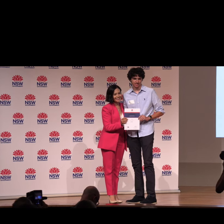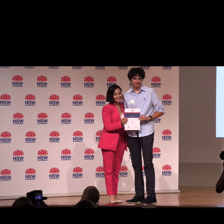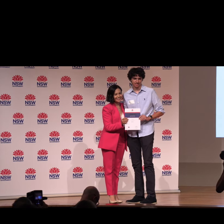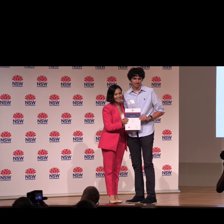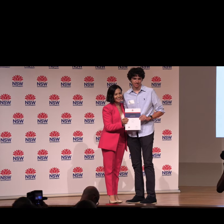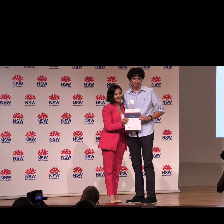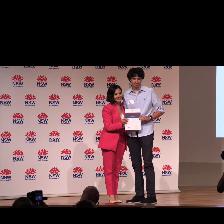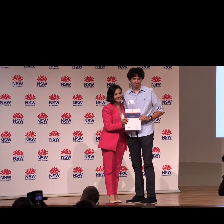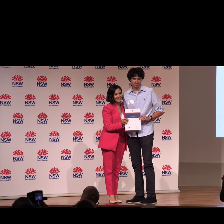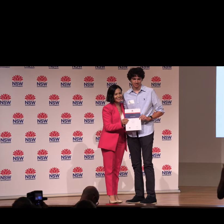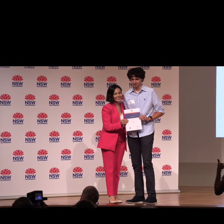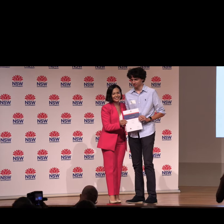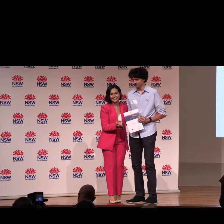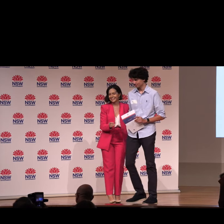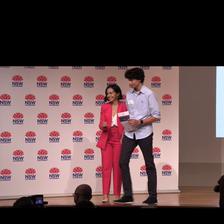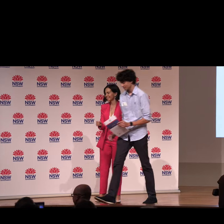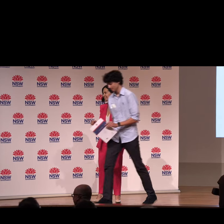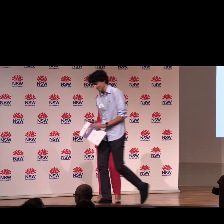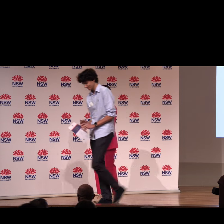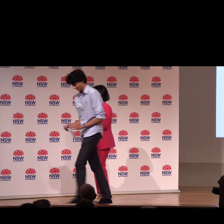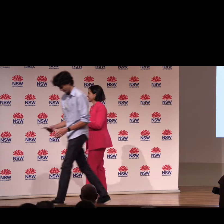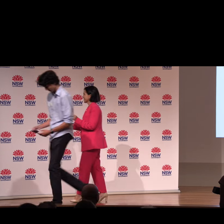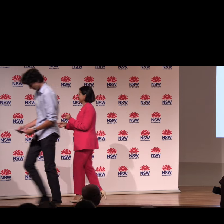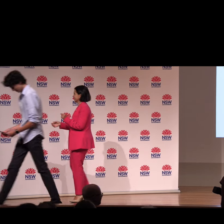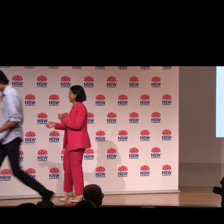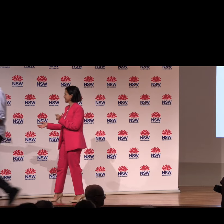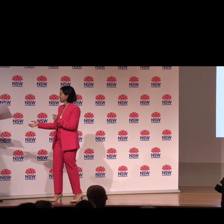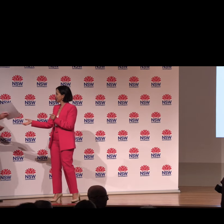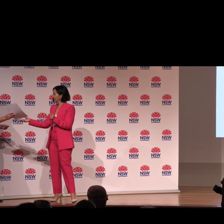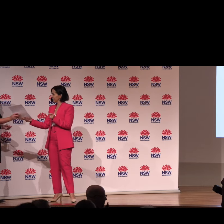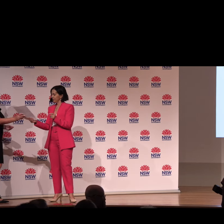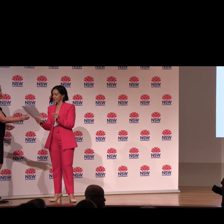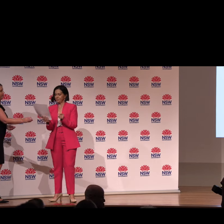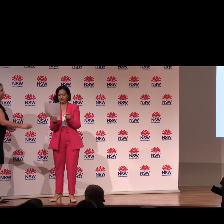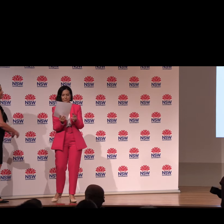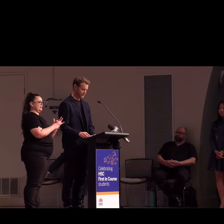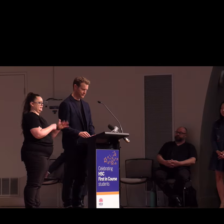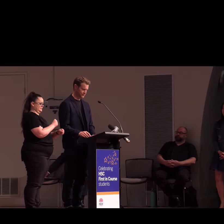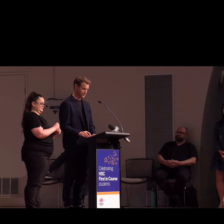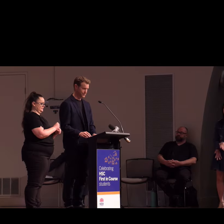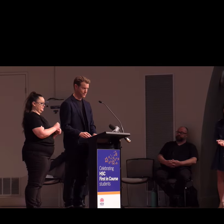In Japanese Beginners, Zihei Tang, Cherrybrook Technology High School.